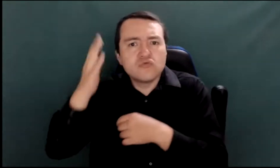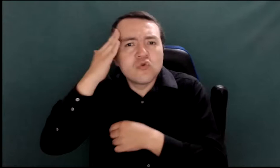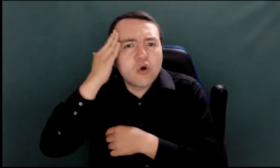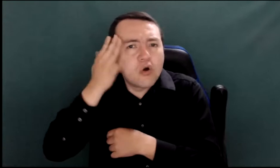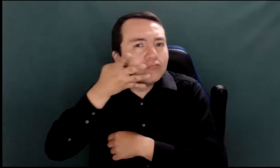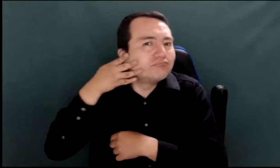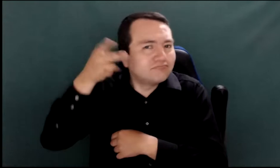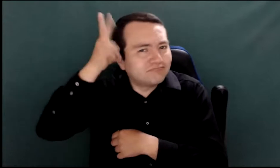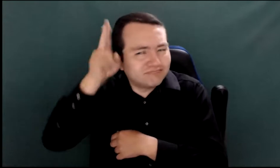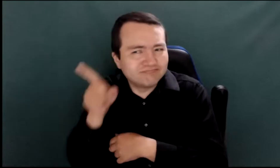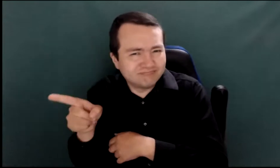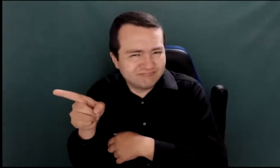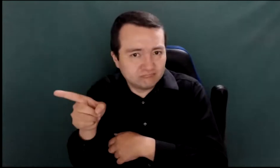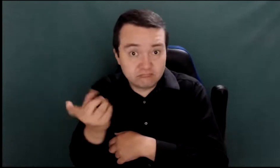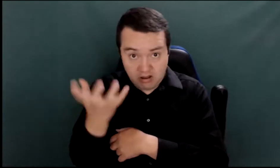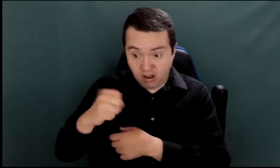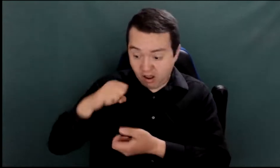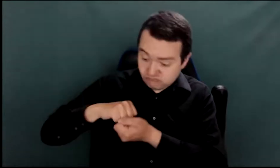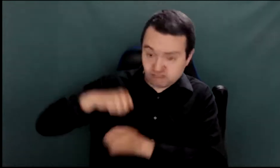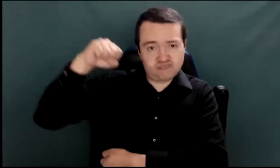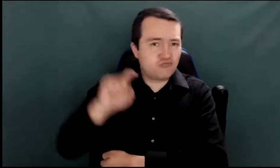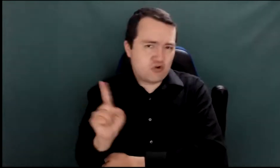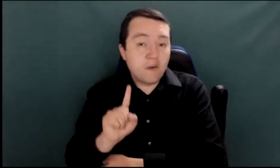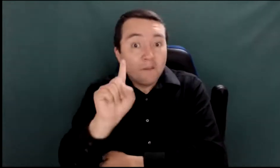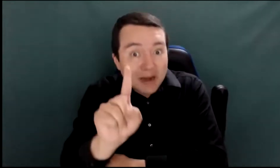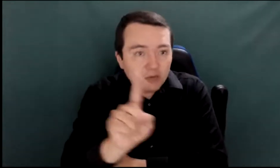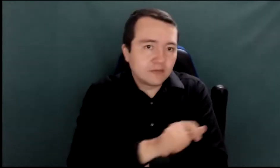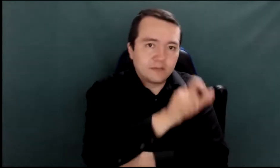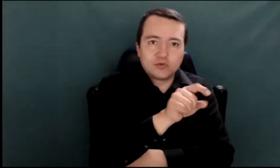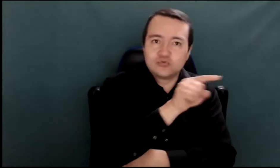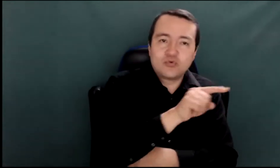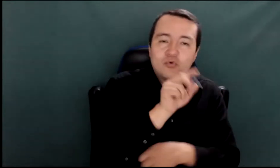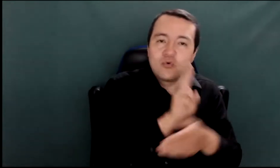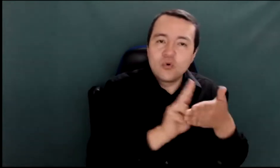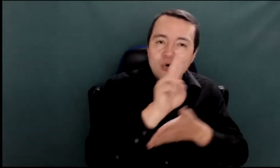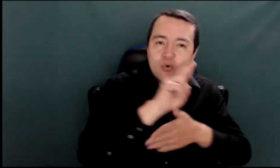trained agronomist. So any expert